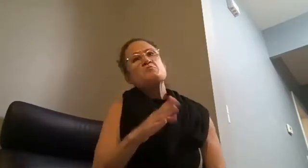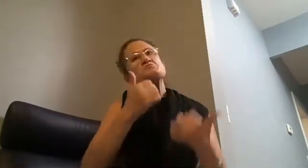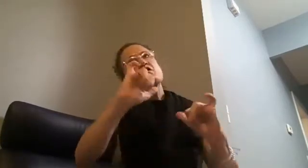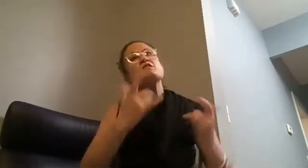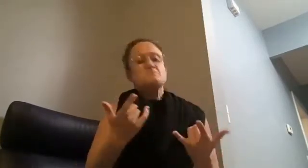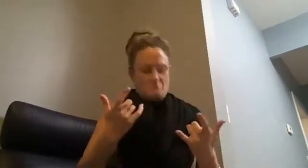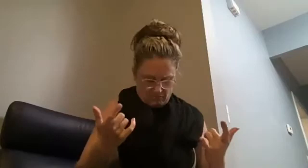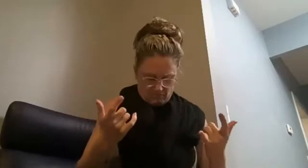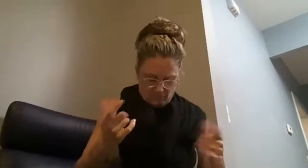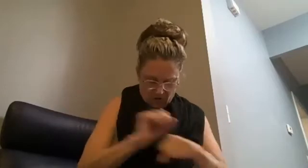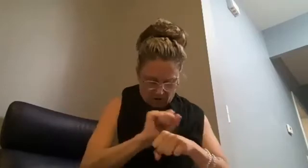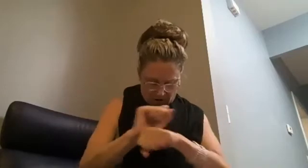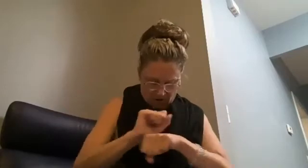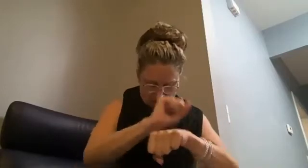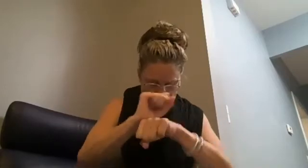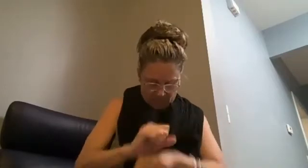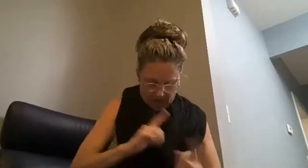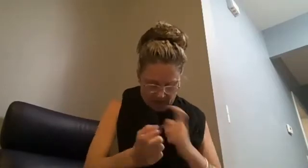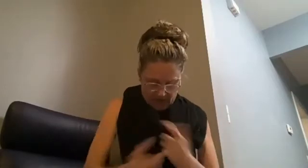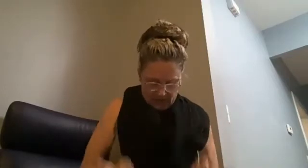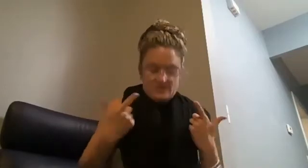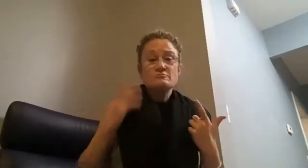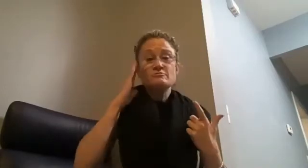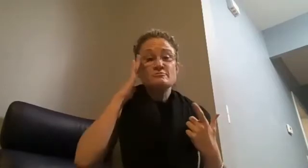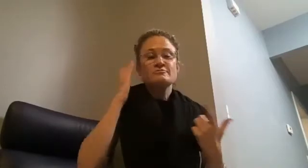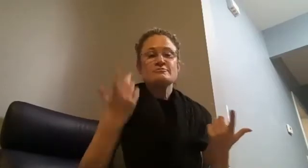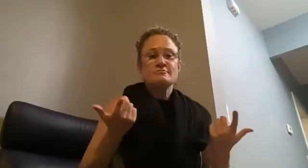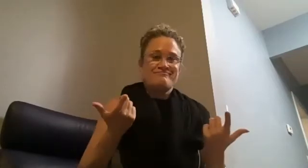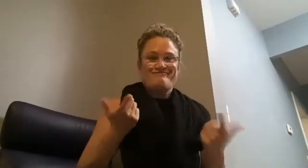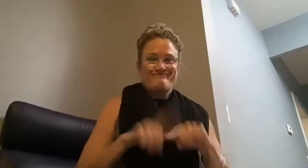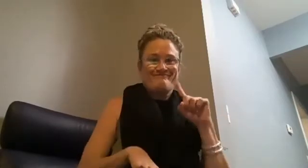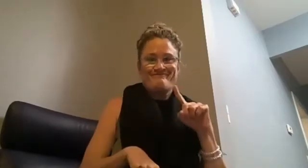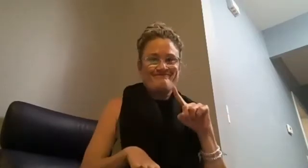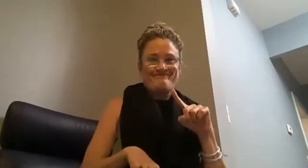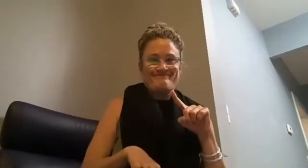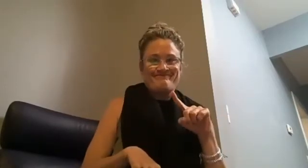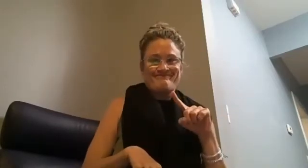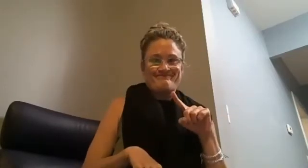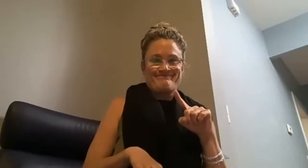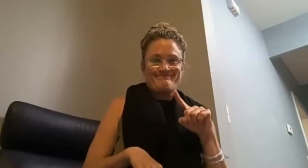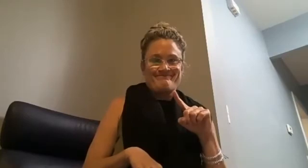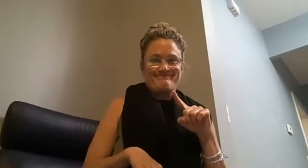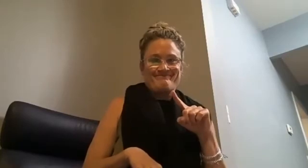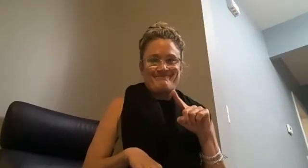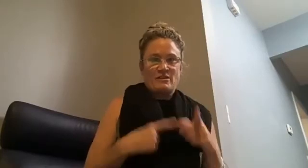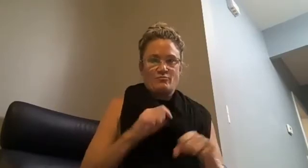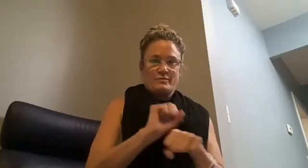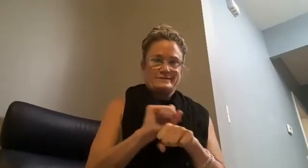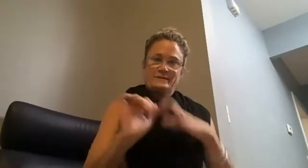down, and it's going to change my life. And I couldn't do that. And to be honest, no offense to anyone who works at like a sandwich making place, but it's